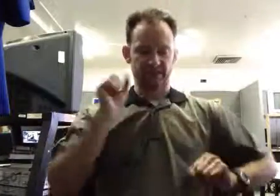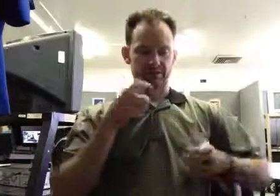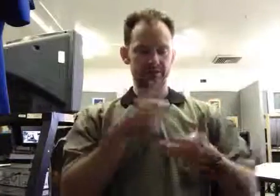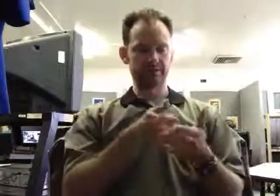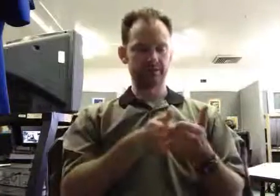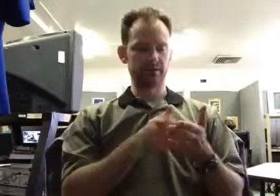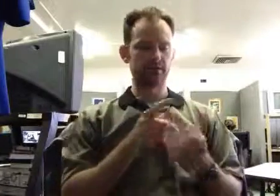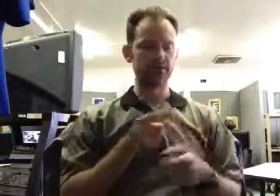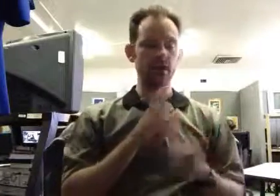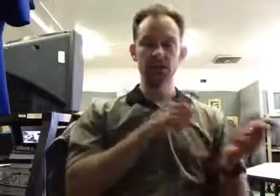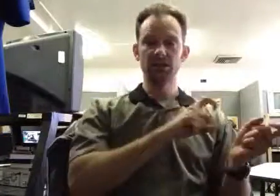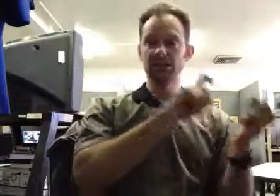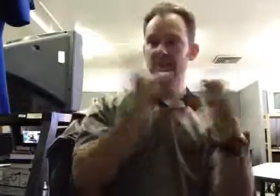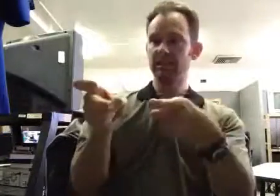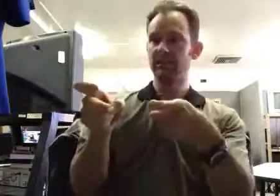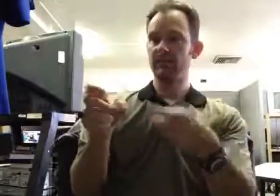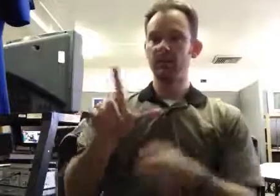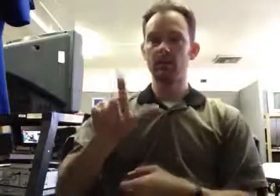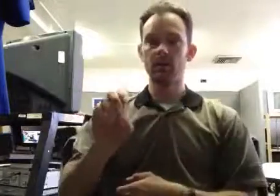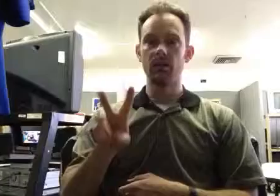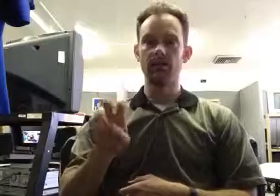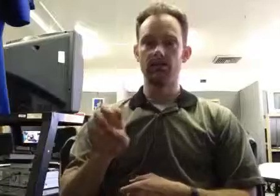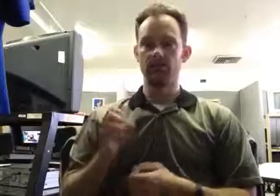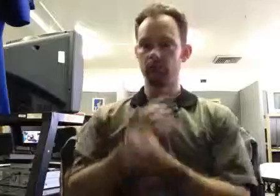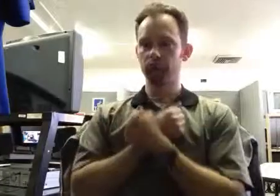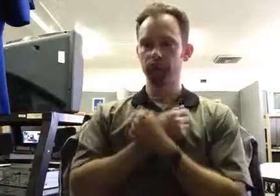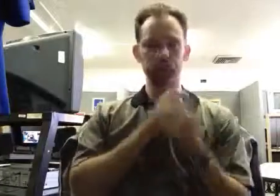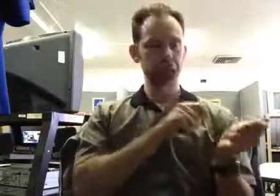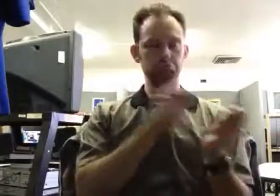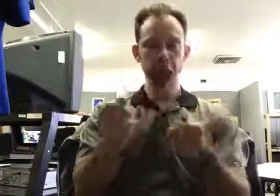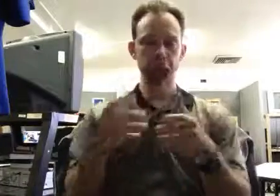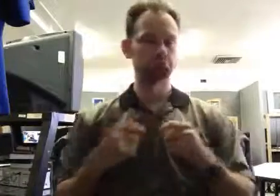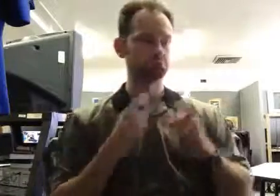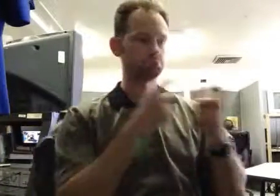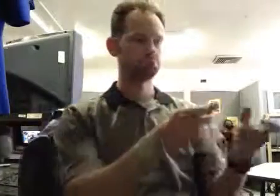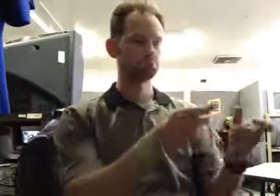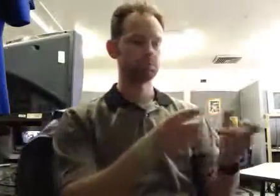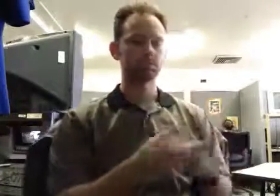That was an important lesson for me to learn that day. And that's my story.